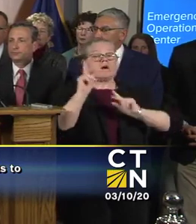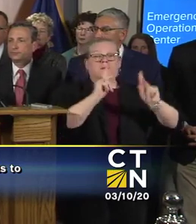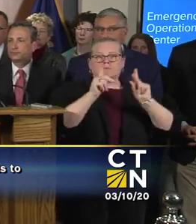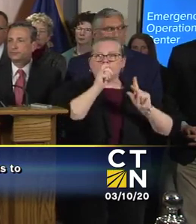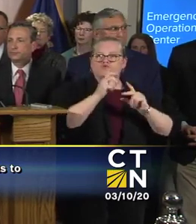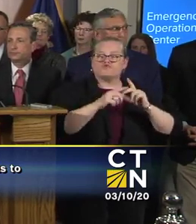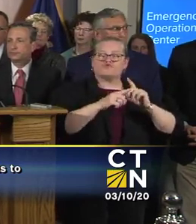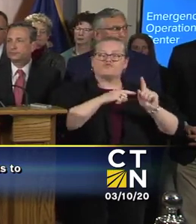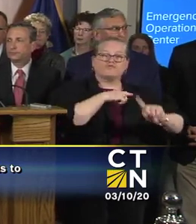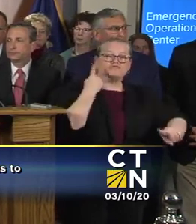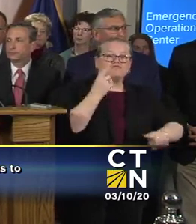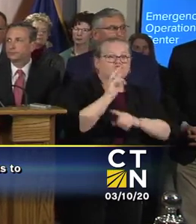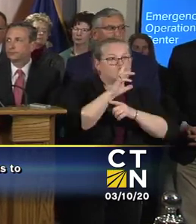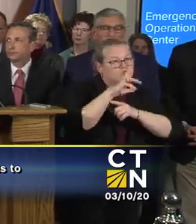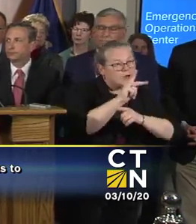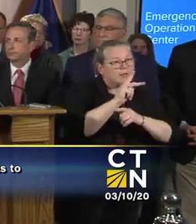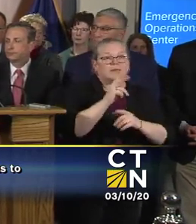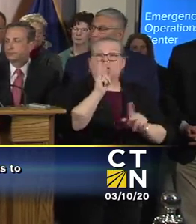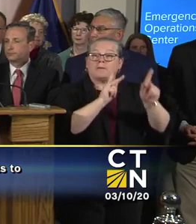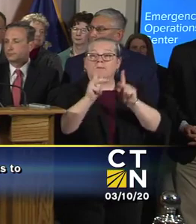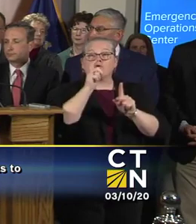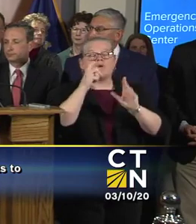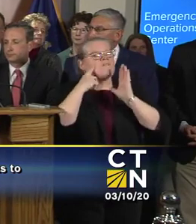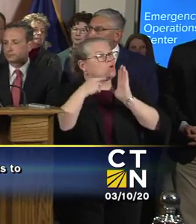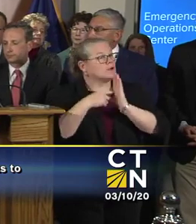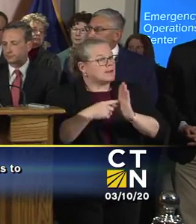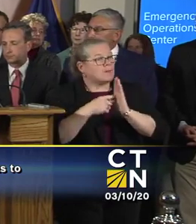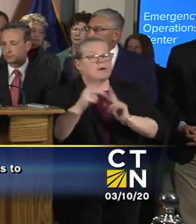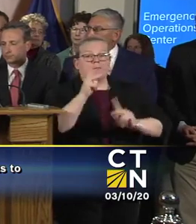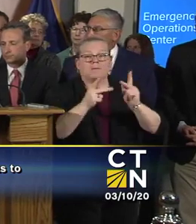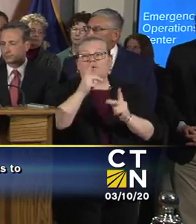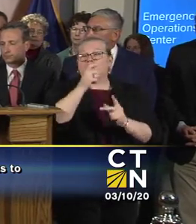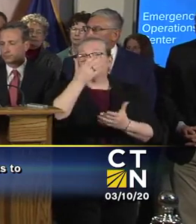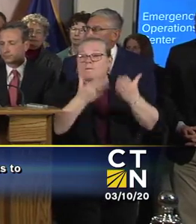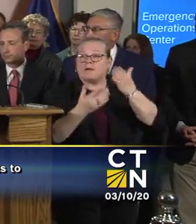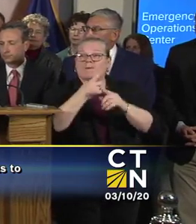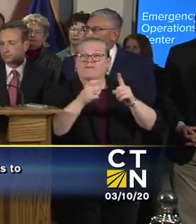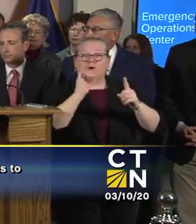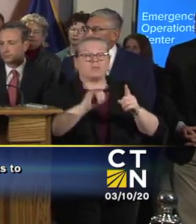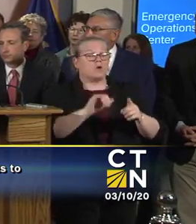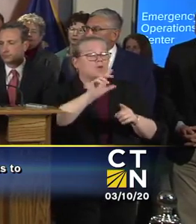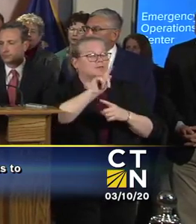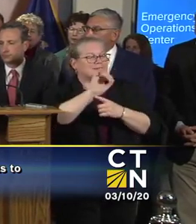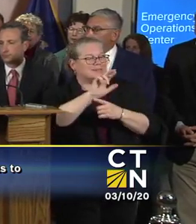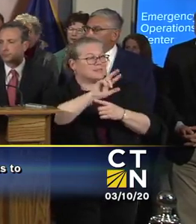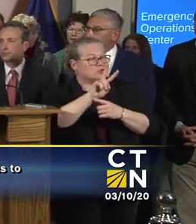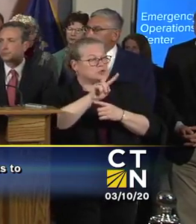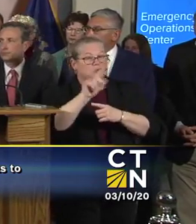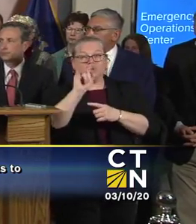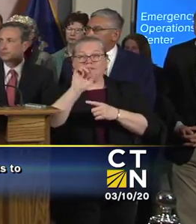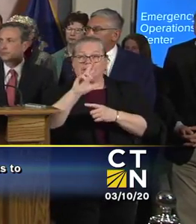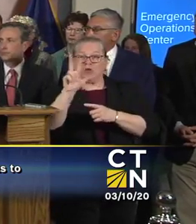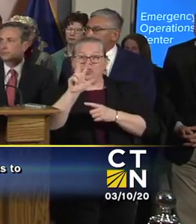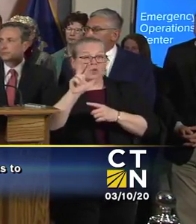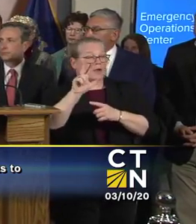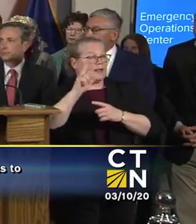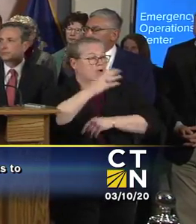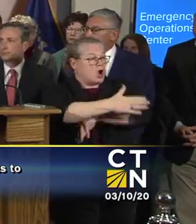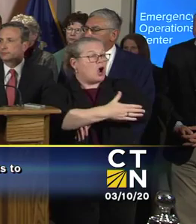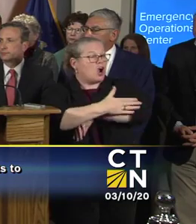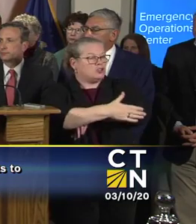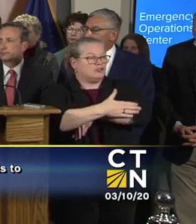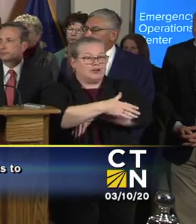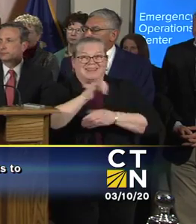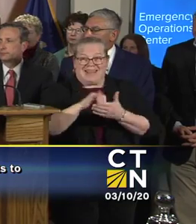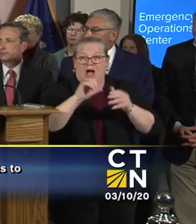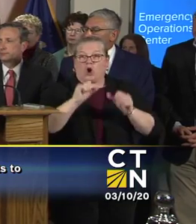Maybe we test those who are coming back from one of those tier 2 and tier 3 countries that are most likely to you know, add to the